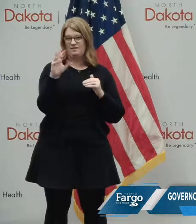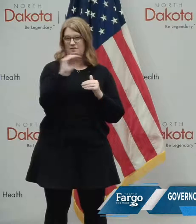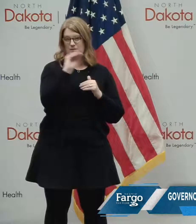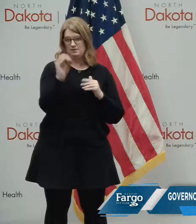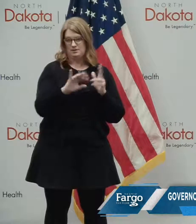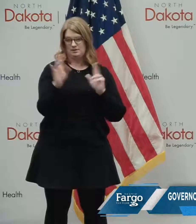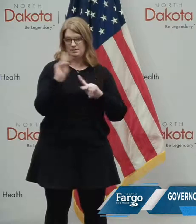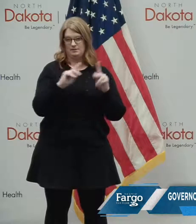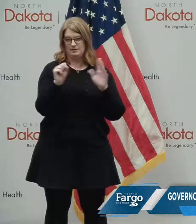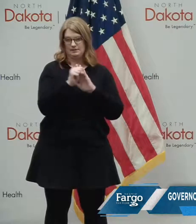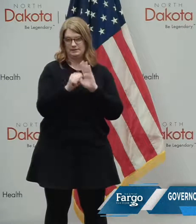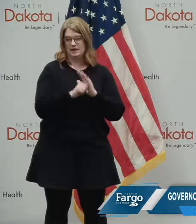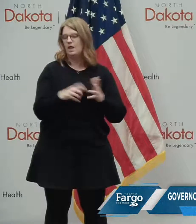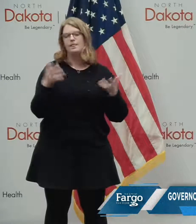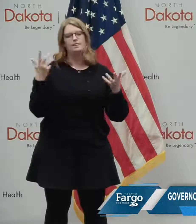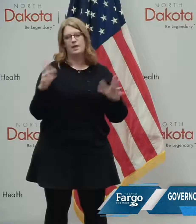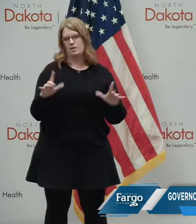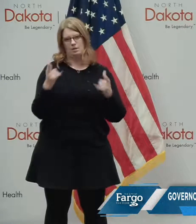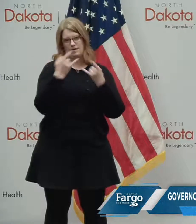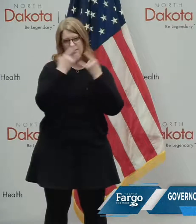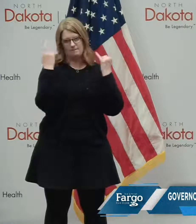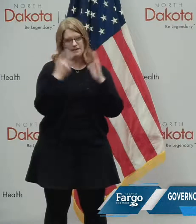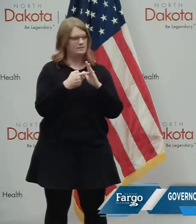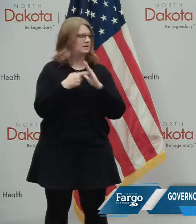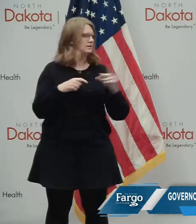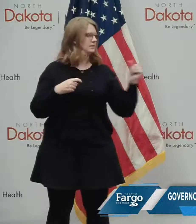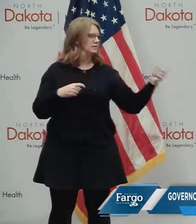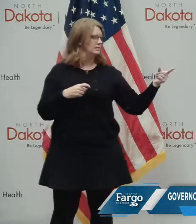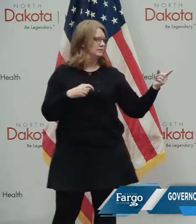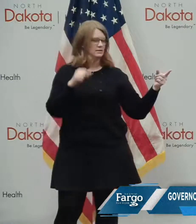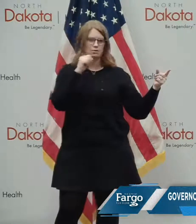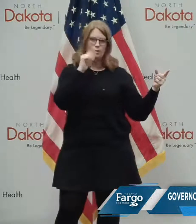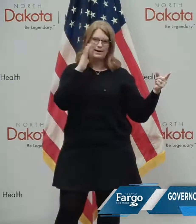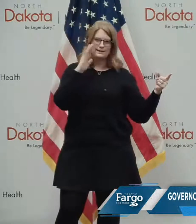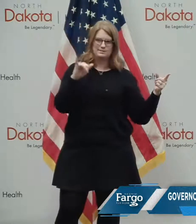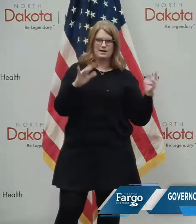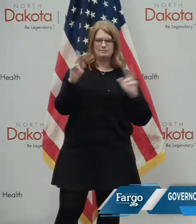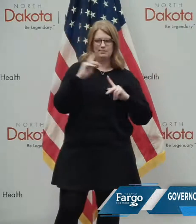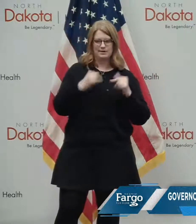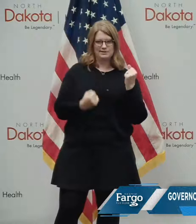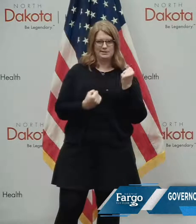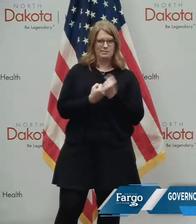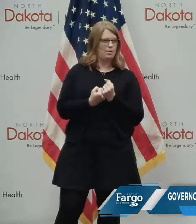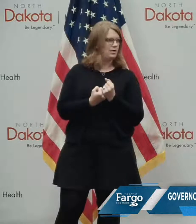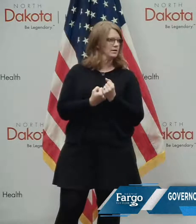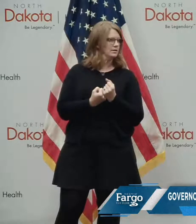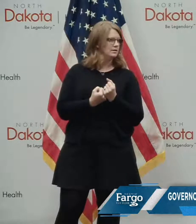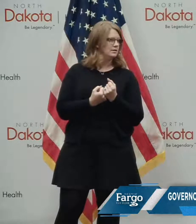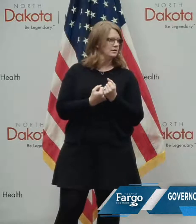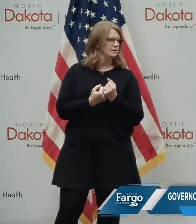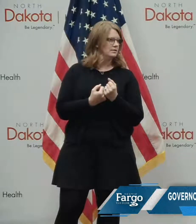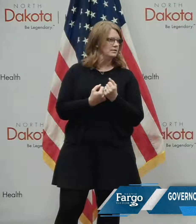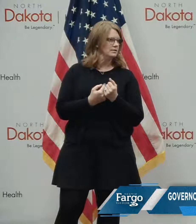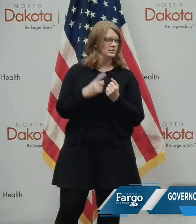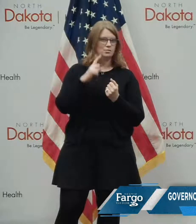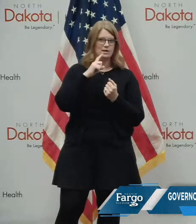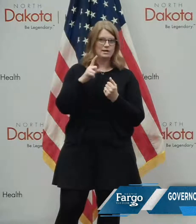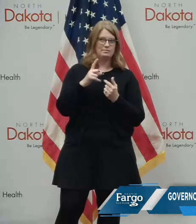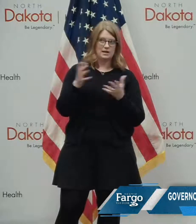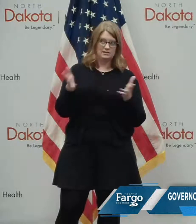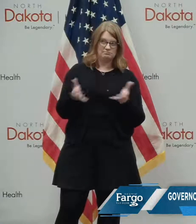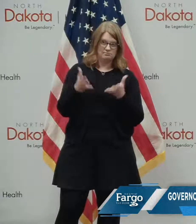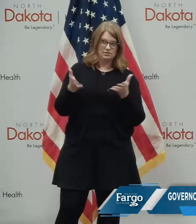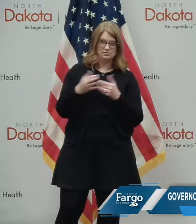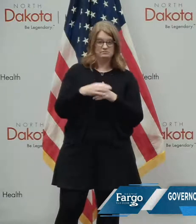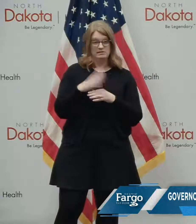in the state do not want to have a mask mandate. You wouldn't expect people who are in favor of a mask mandate to be as vocal, would you? Some states, they're